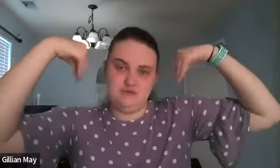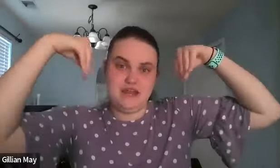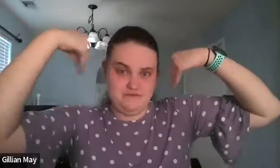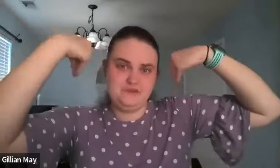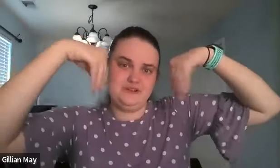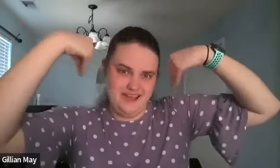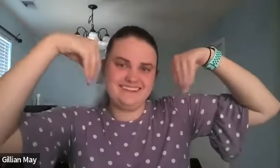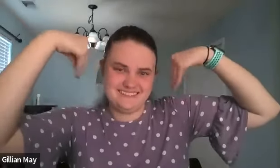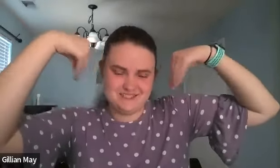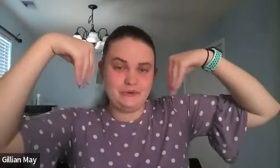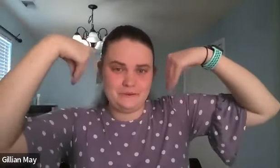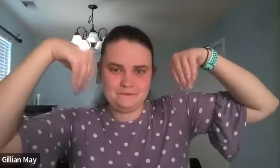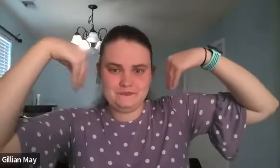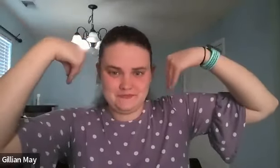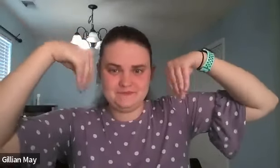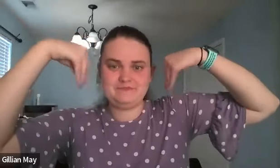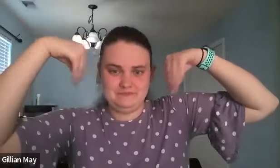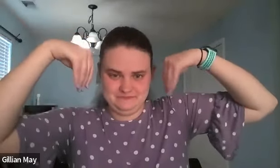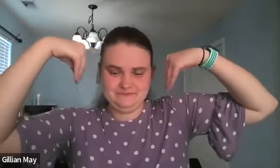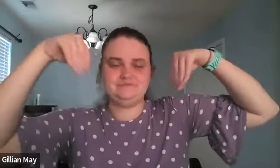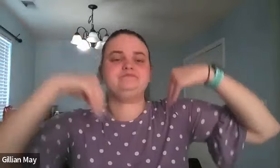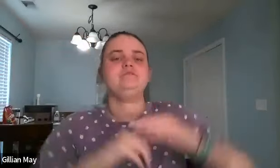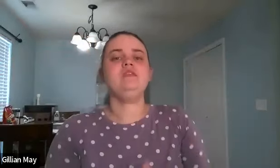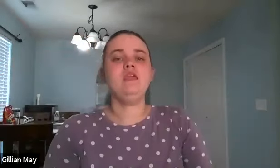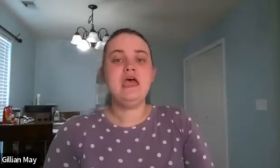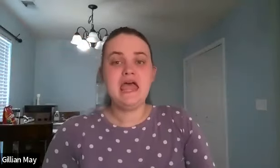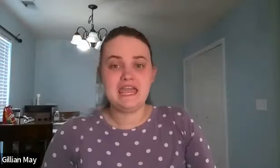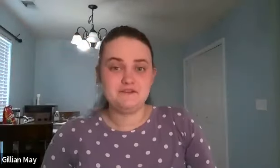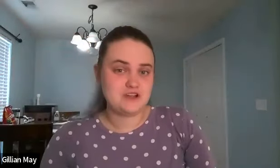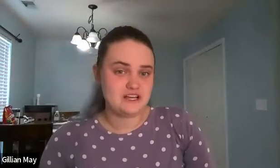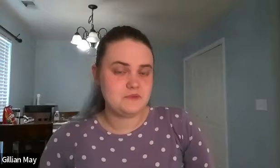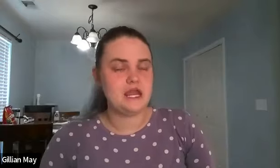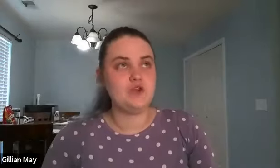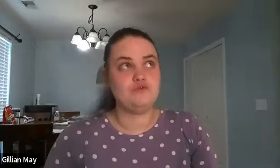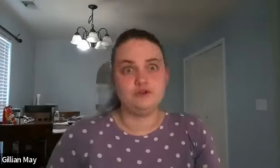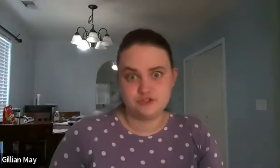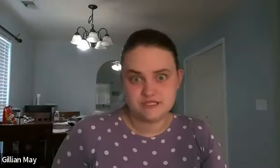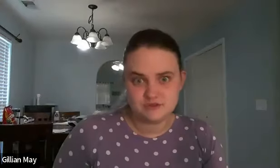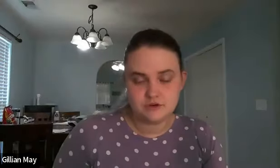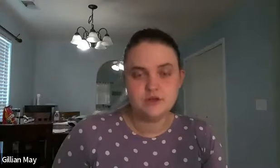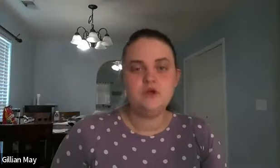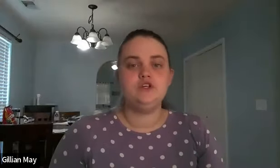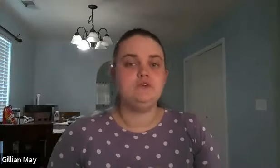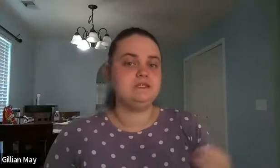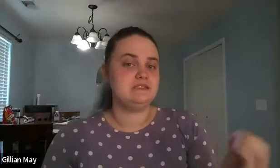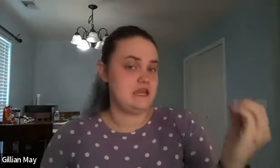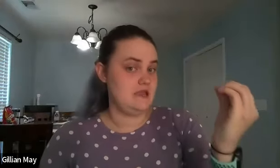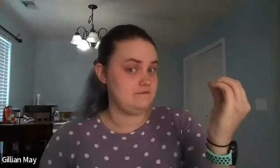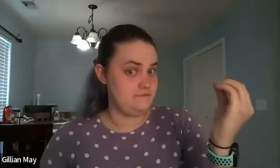would have up here. Yeah, store. Mm-hmm. If you were talking about a grocery store, you would say